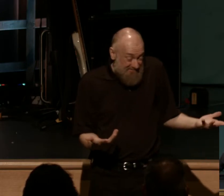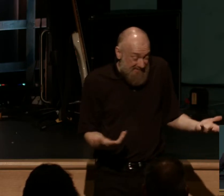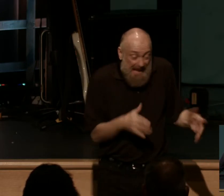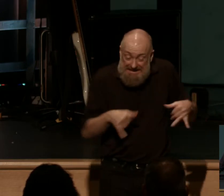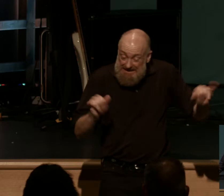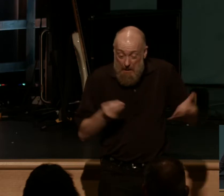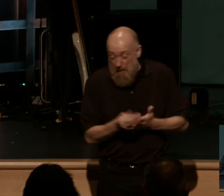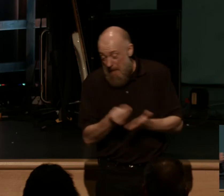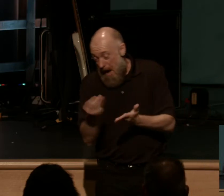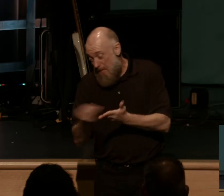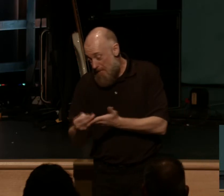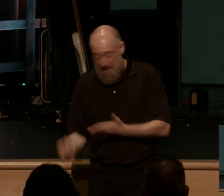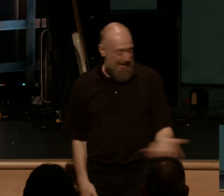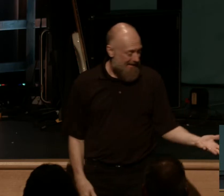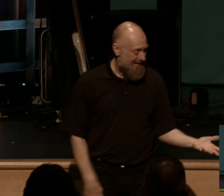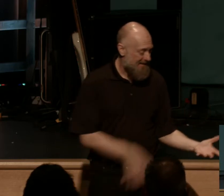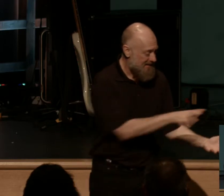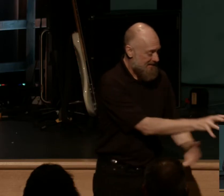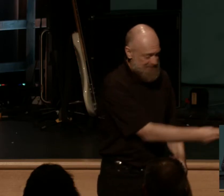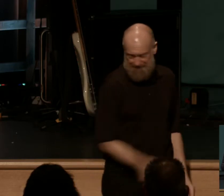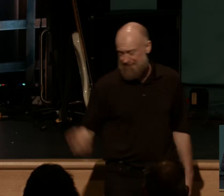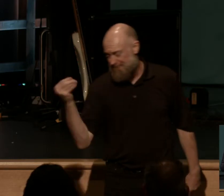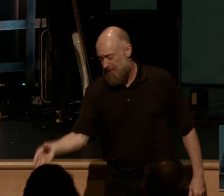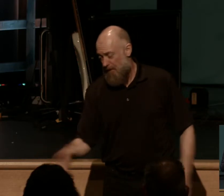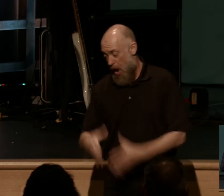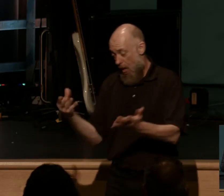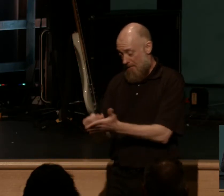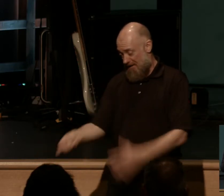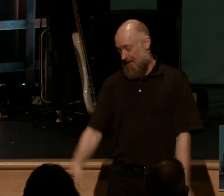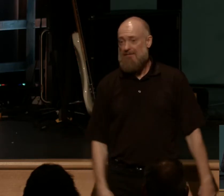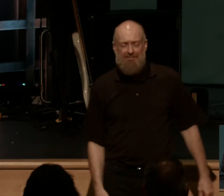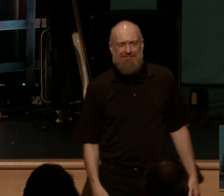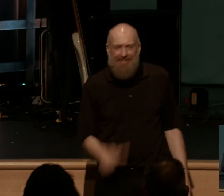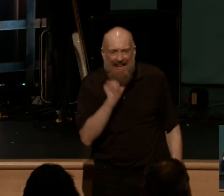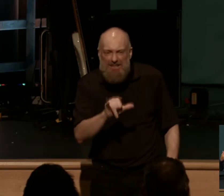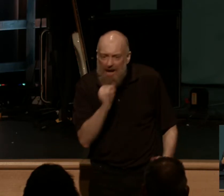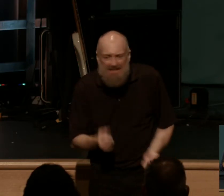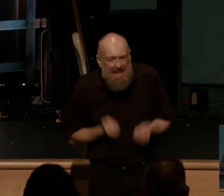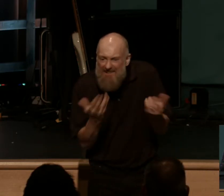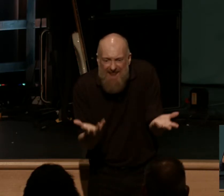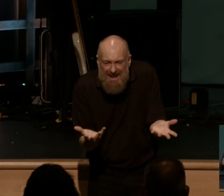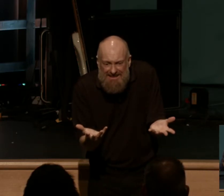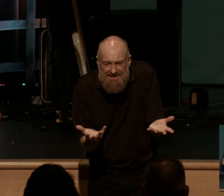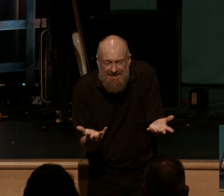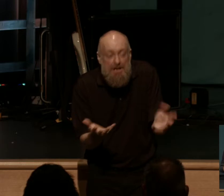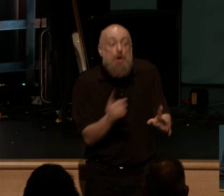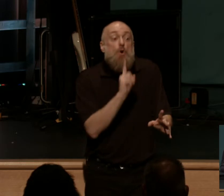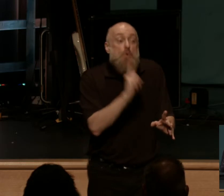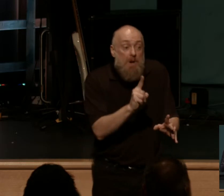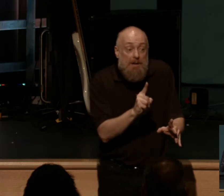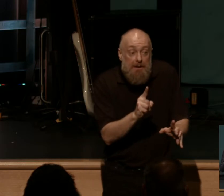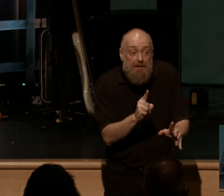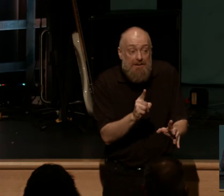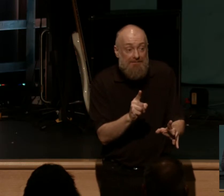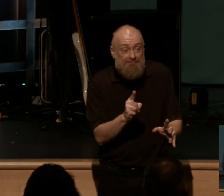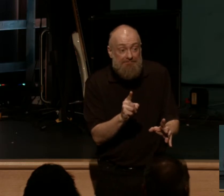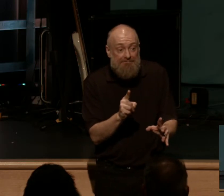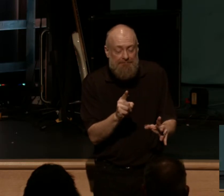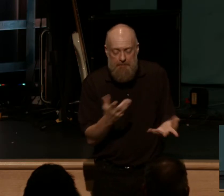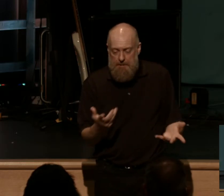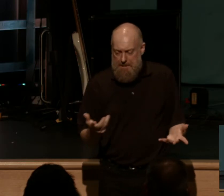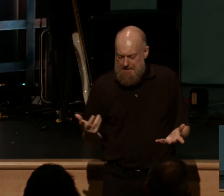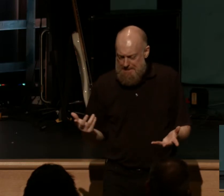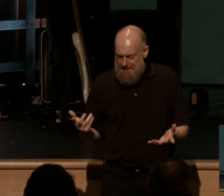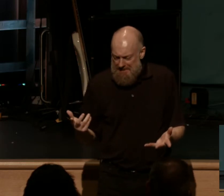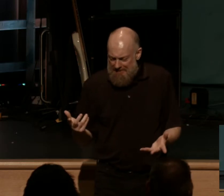do. That's not biblical sacrificial giving. Biblical sacrificial generous giving is, I could